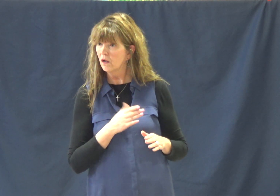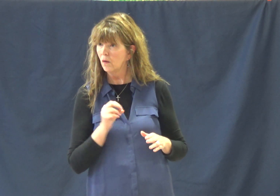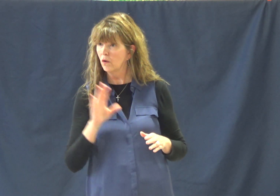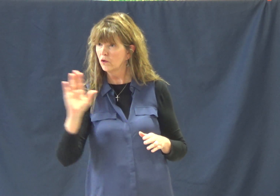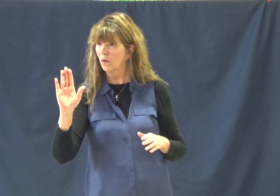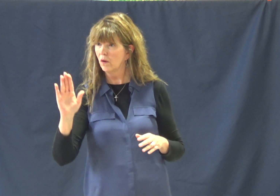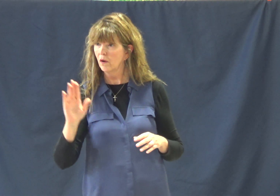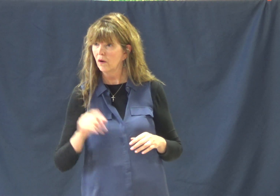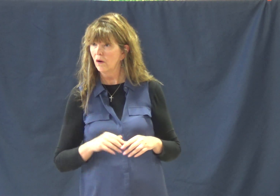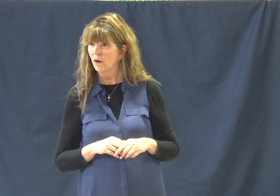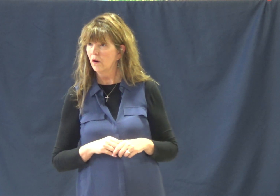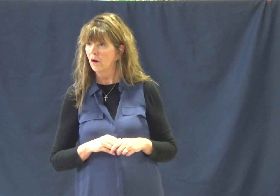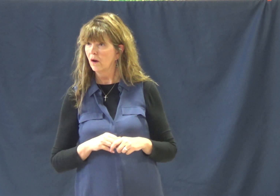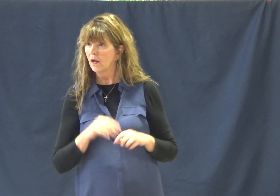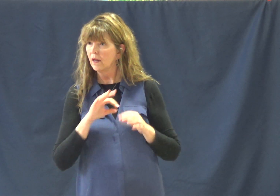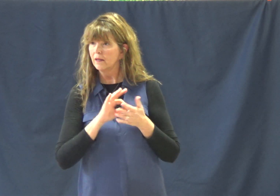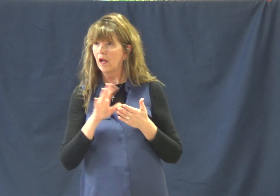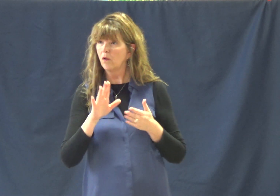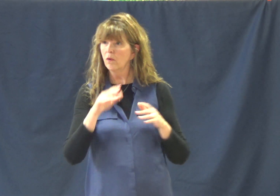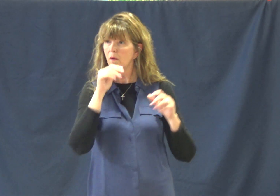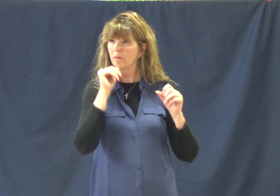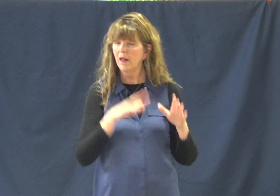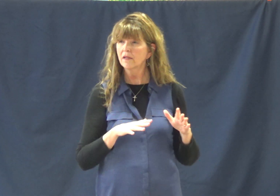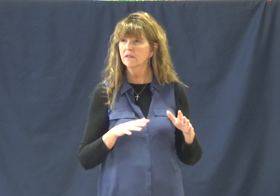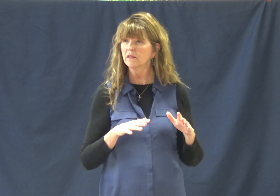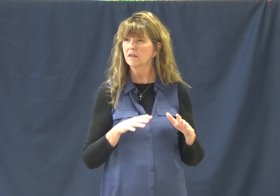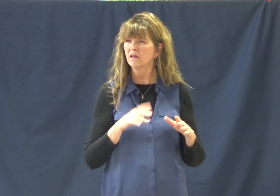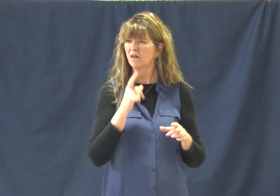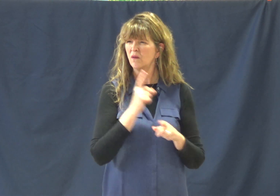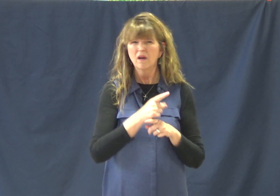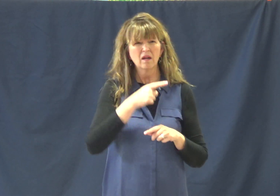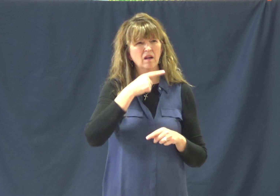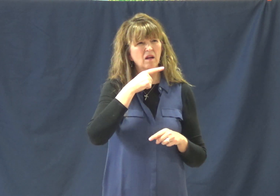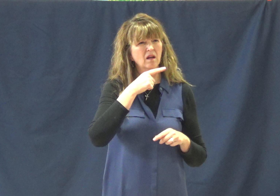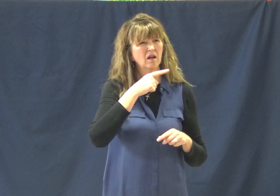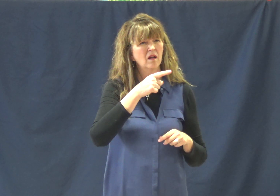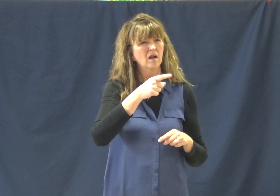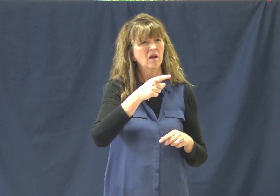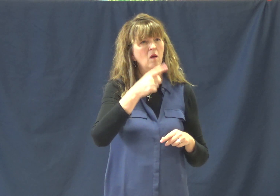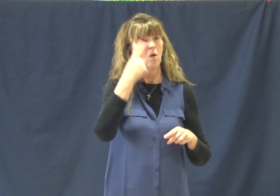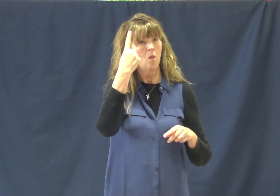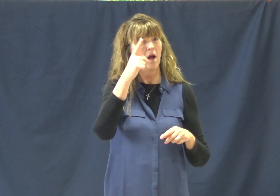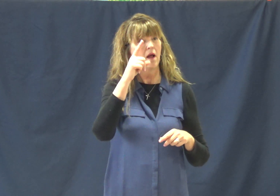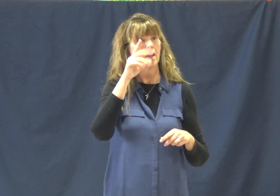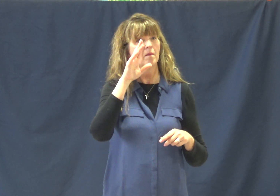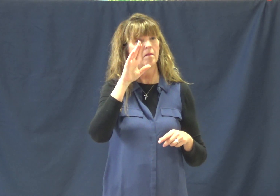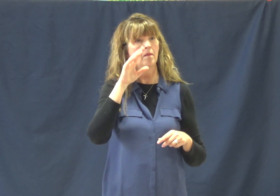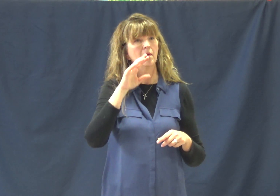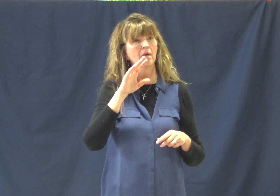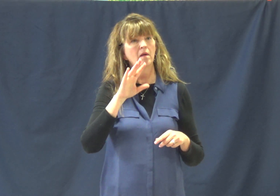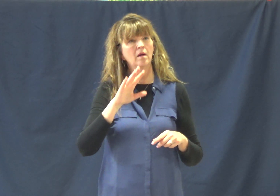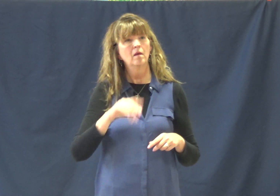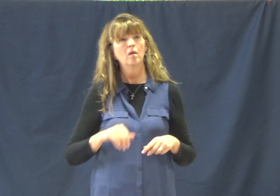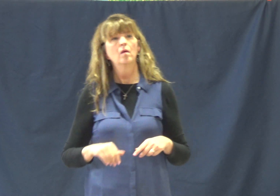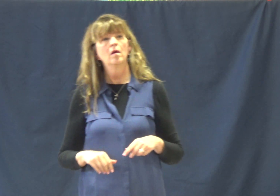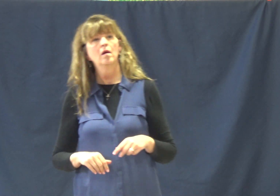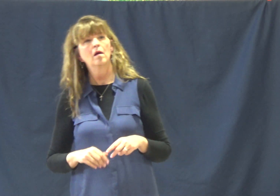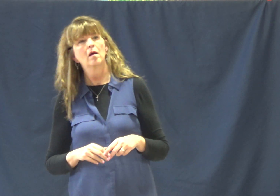There's a song, right? Count your blessings. Name them one by one. Count your blessings. See what God